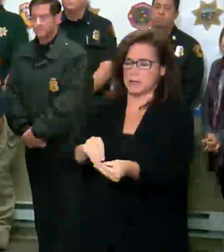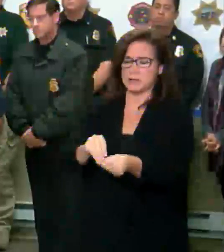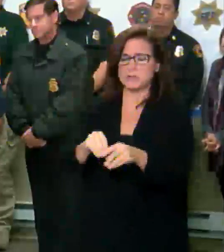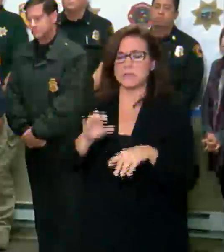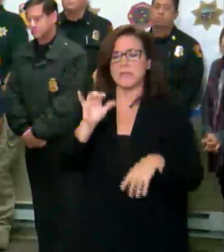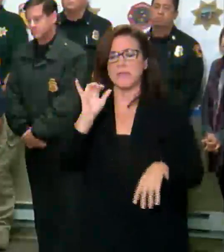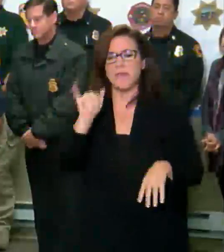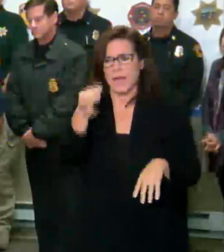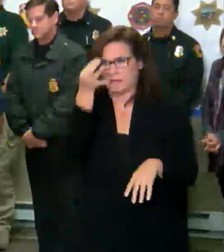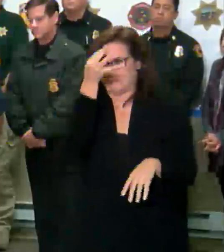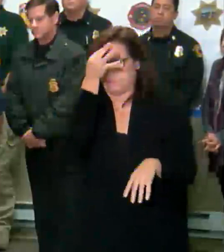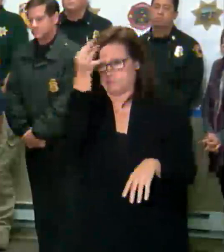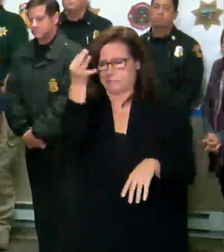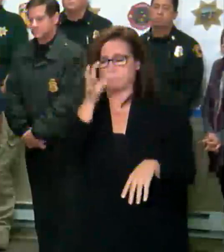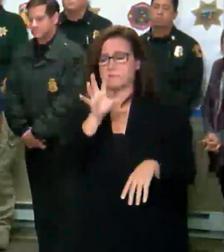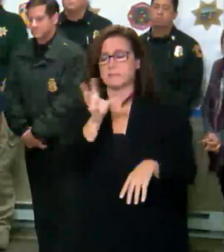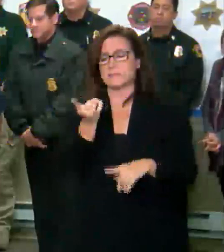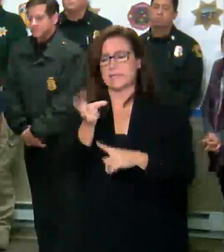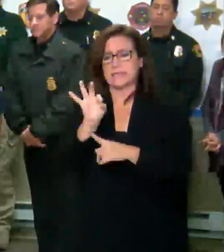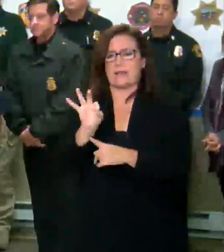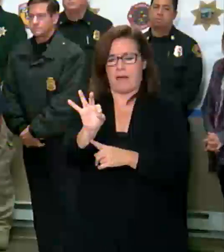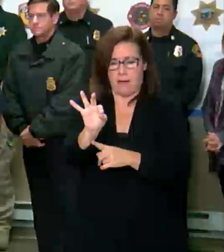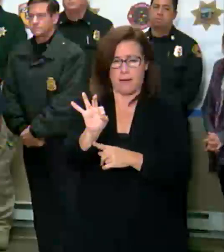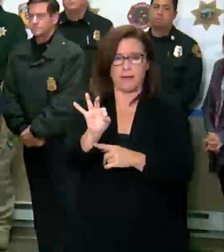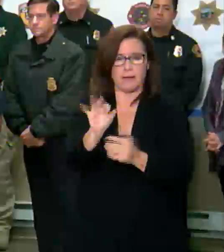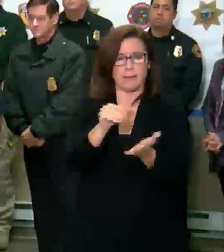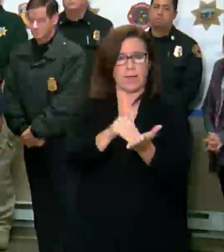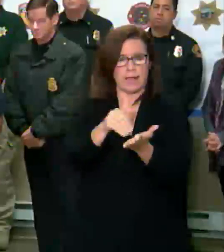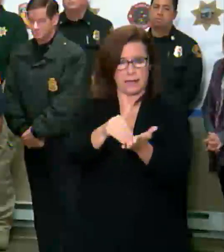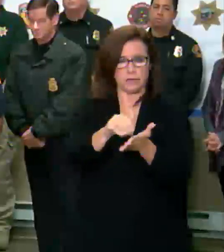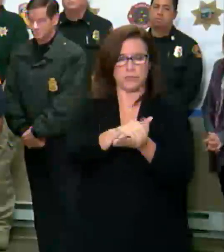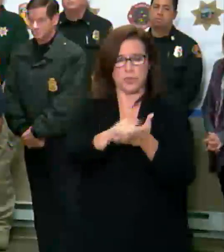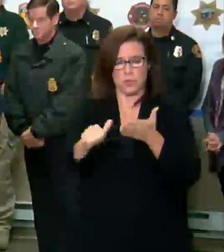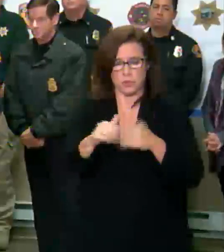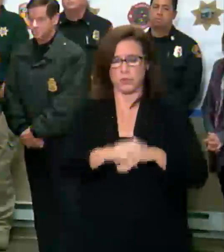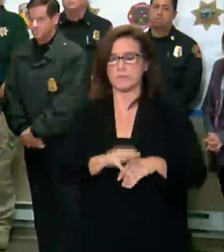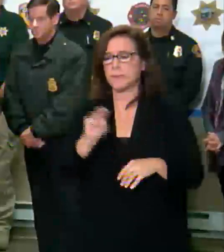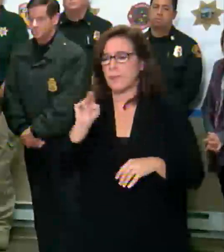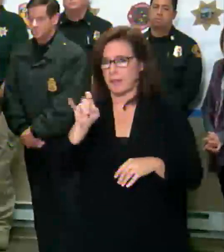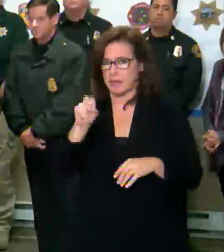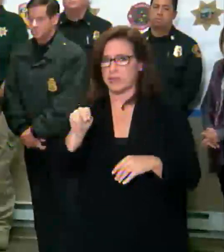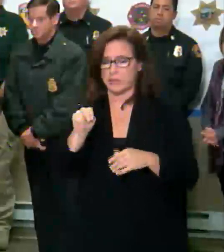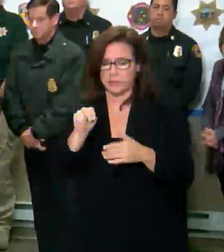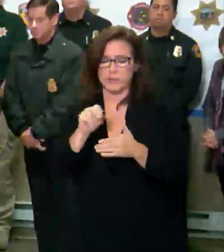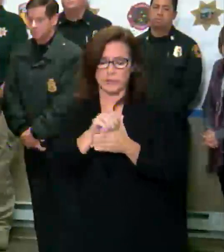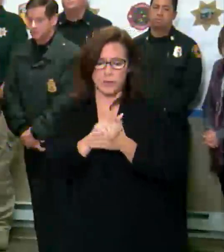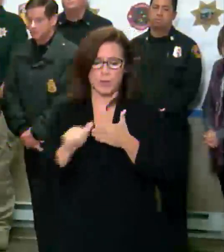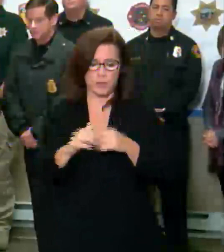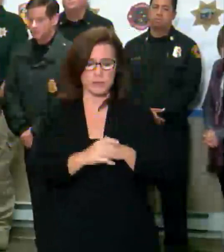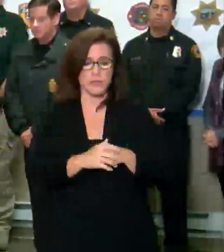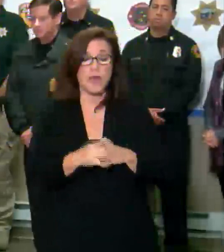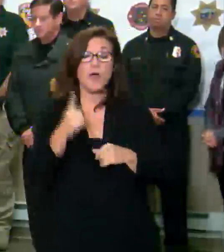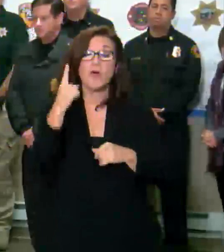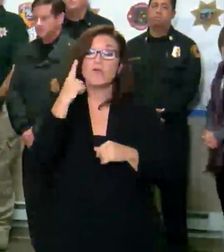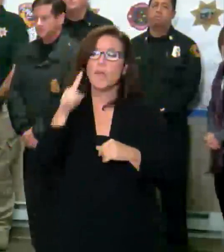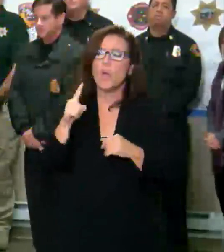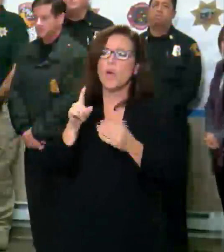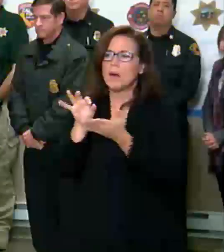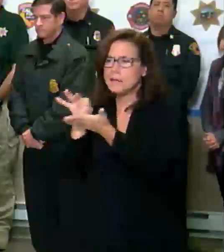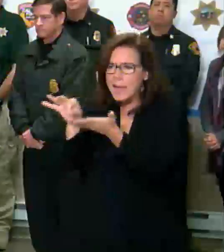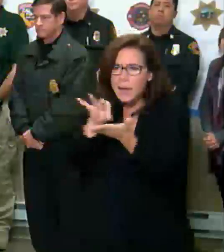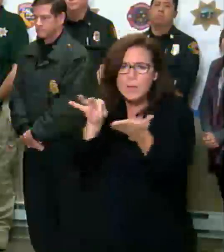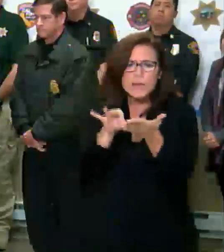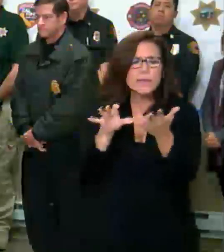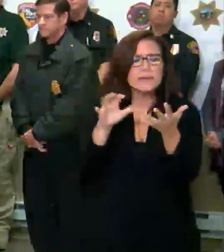under $69 million. And for our damage inspection and process that I continue to mention each